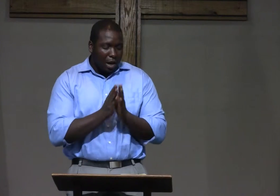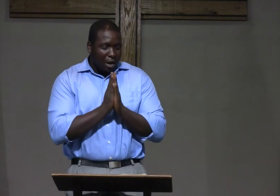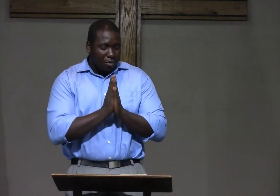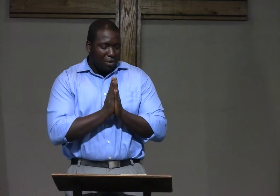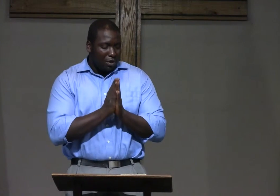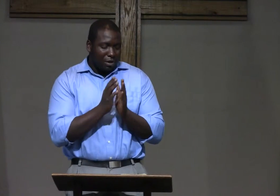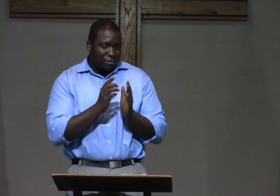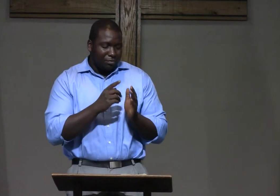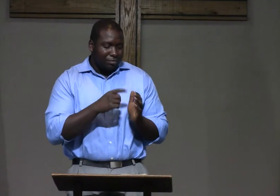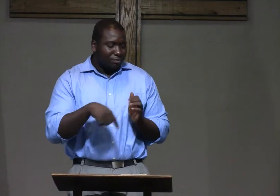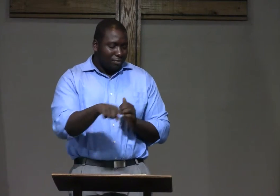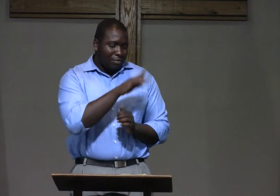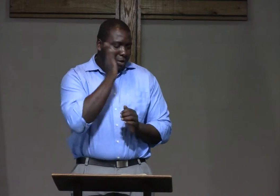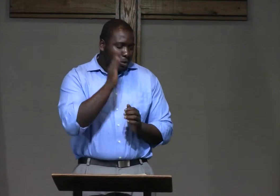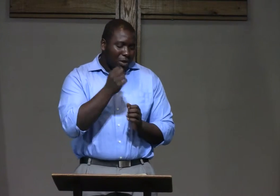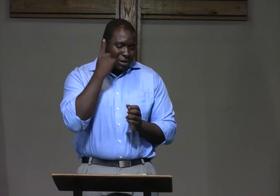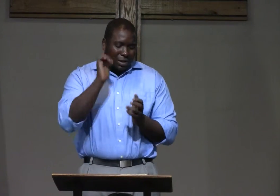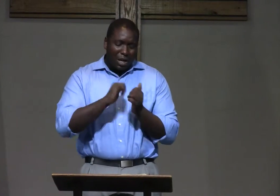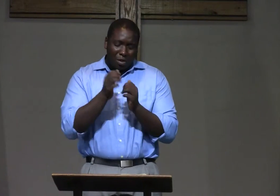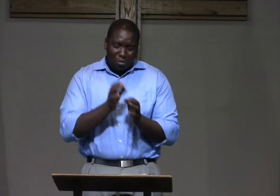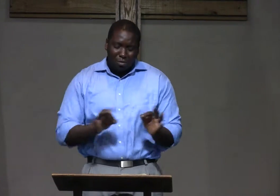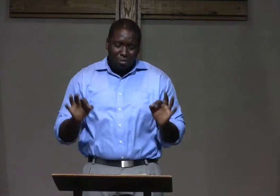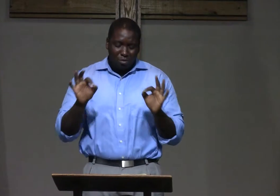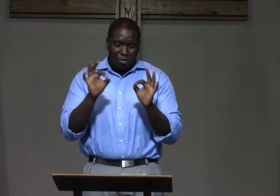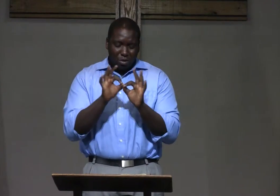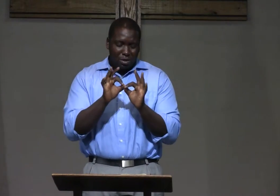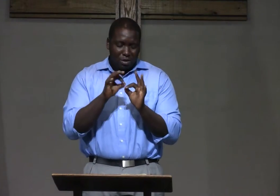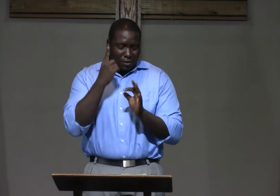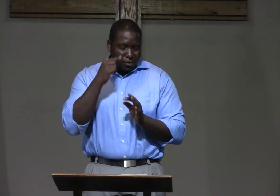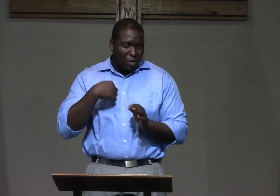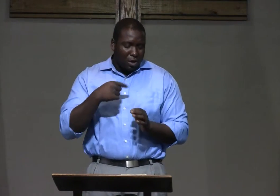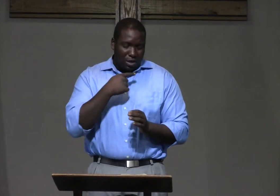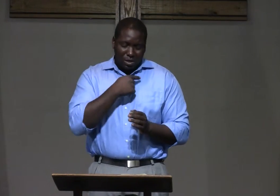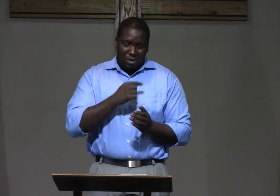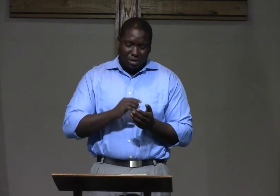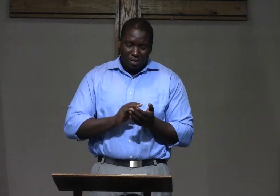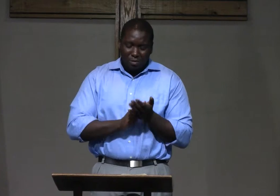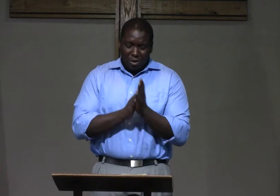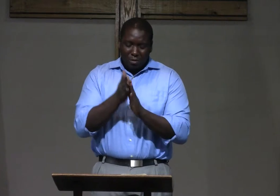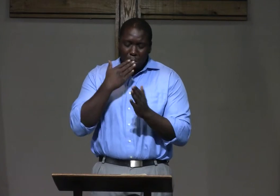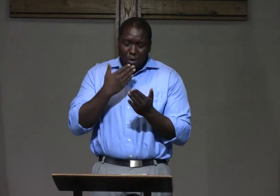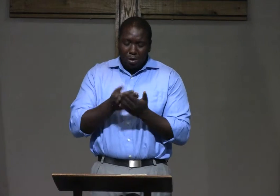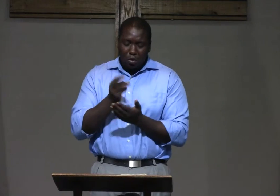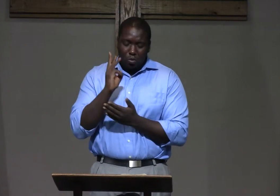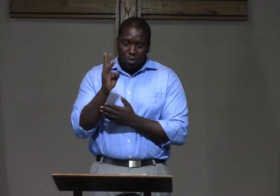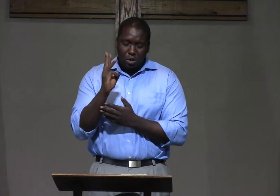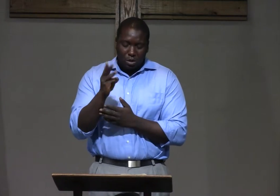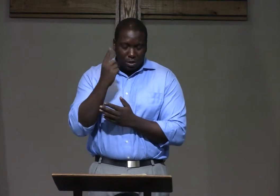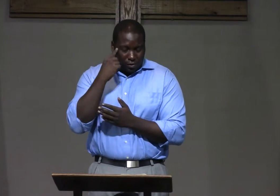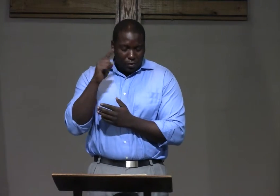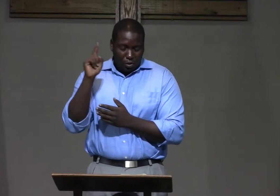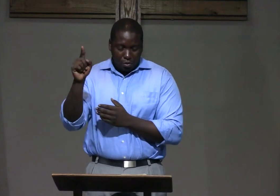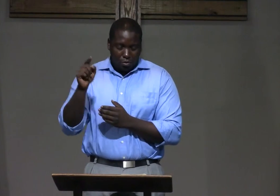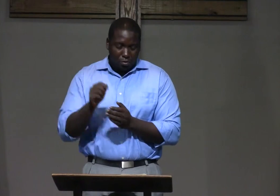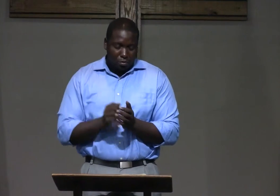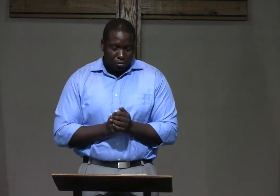people's hearts. And I pray that we will all understand the importance of us being good witnesses for